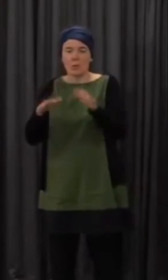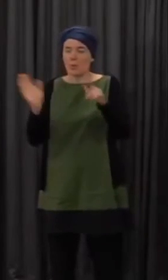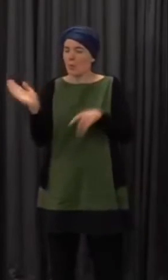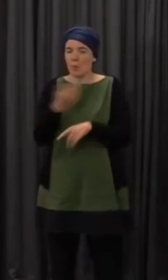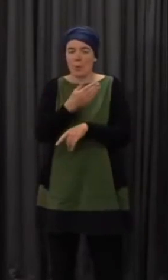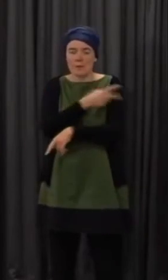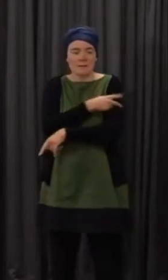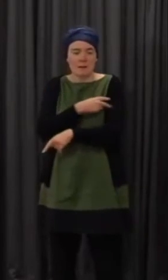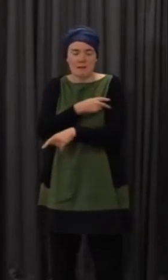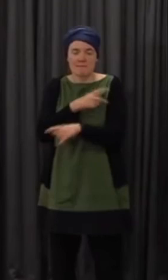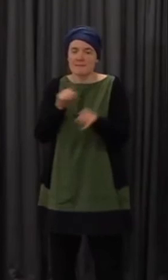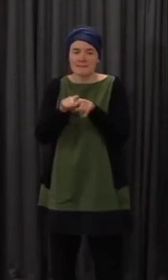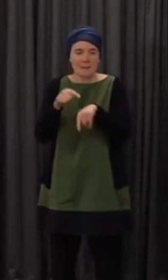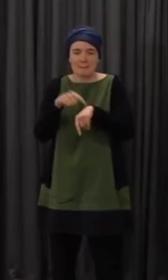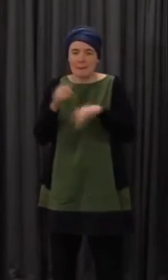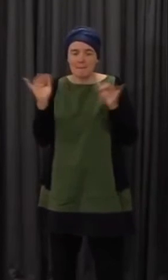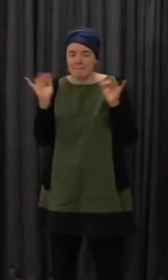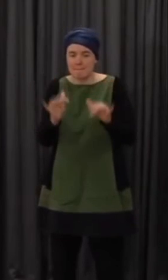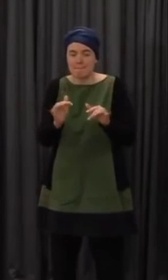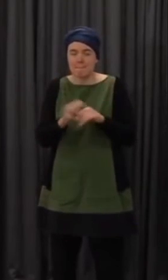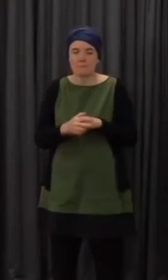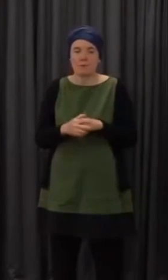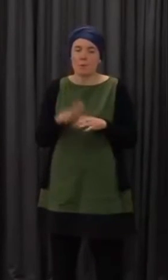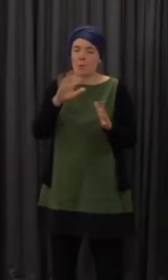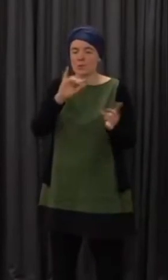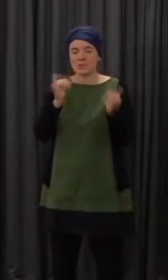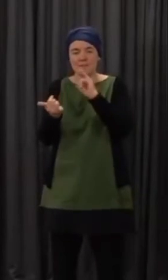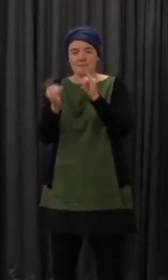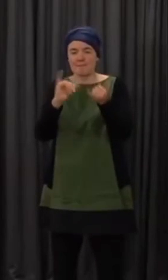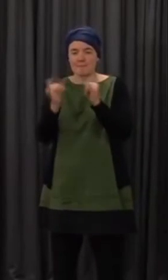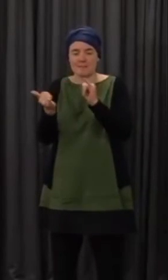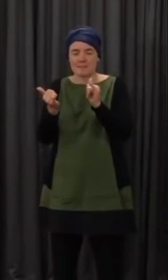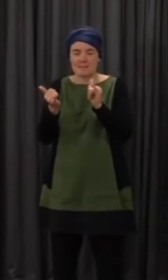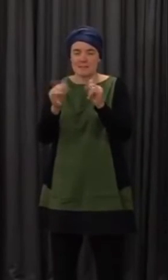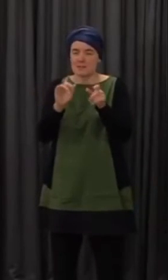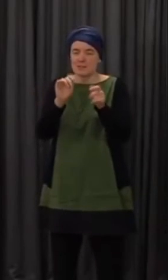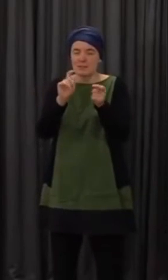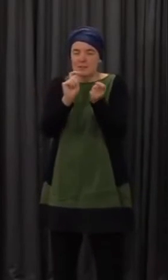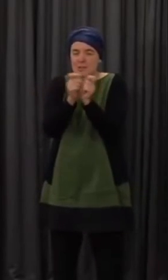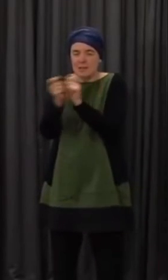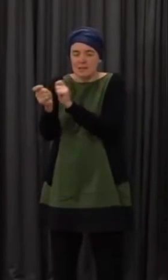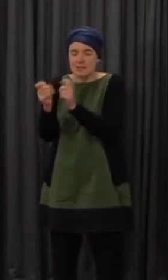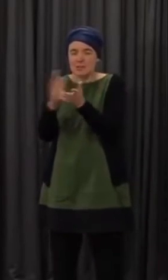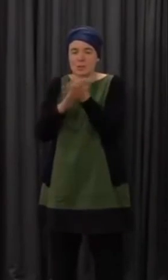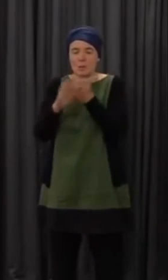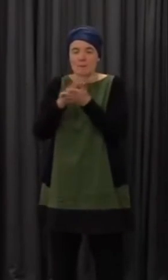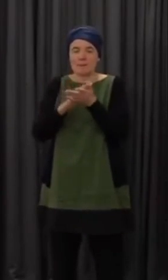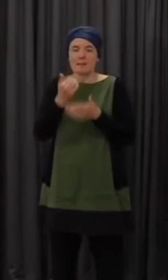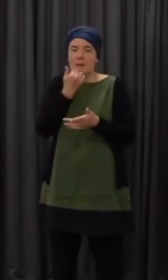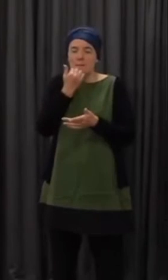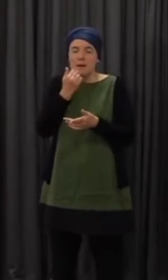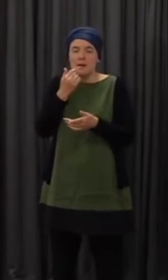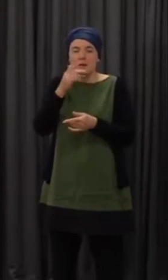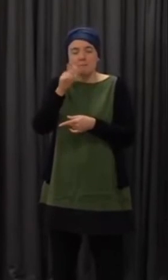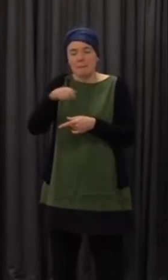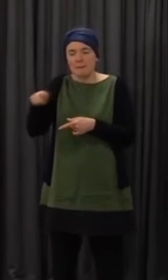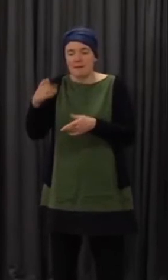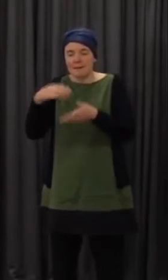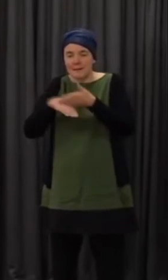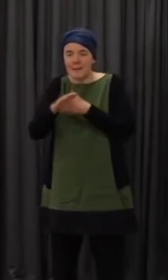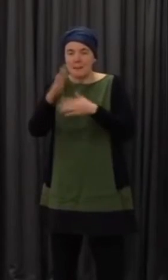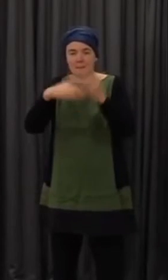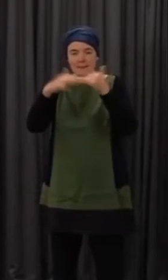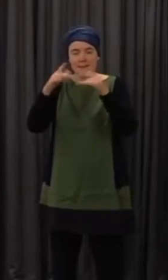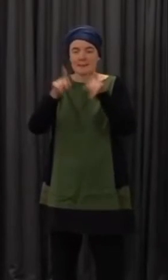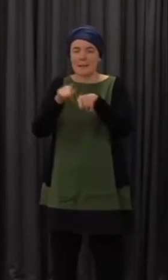different shift patterns so you'd have fewer people in the building? What can you learn from the experience of the last 6 weeks, where